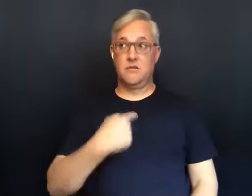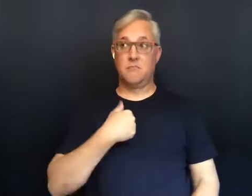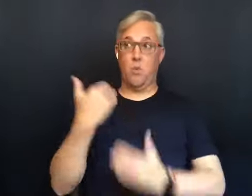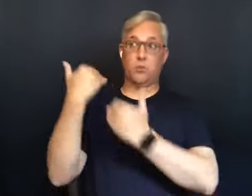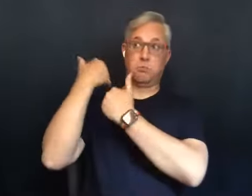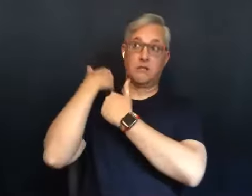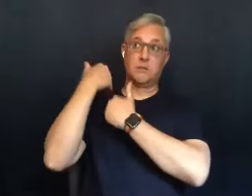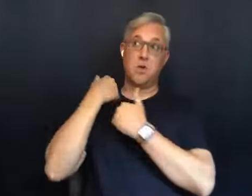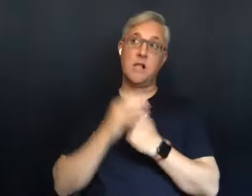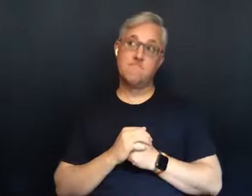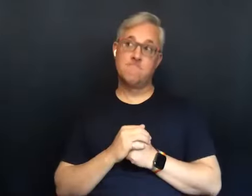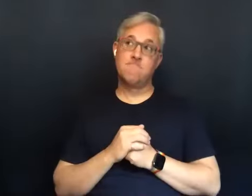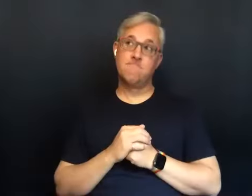Am I responsible?